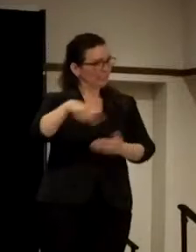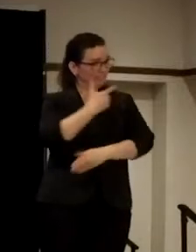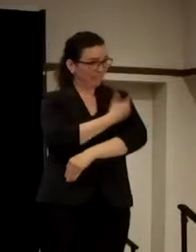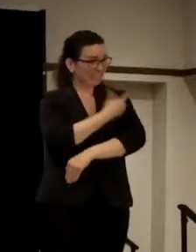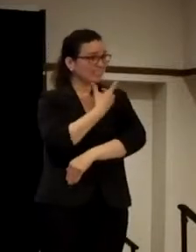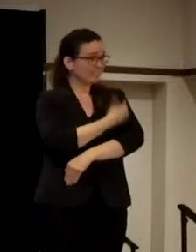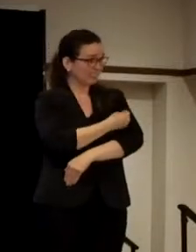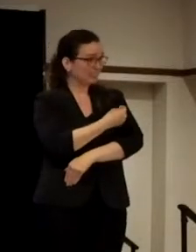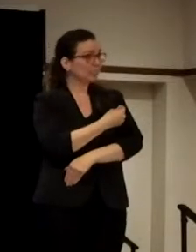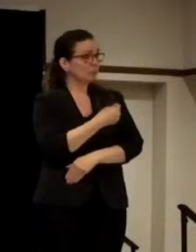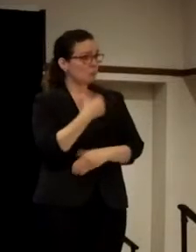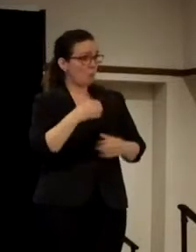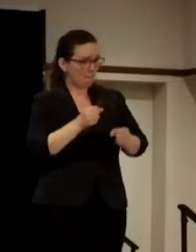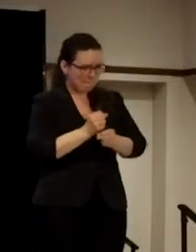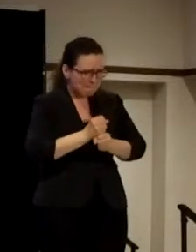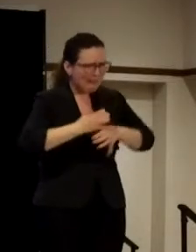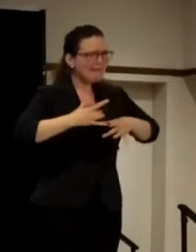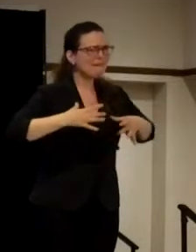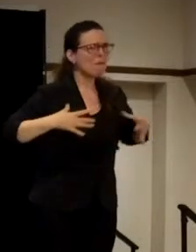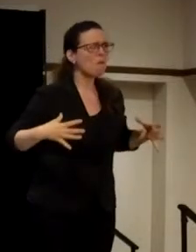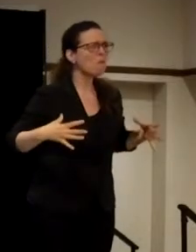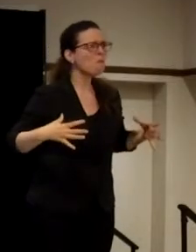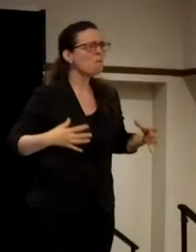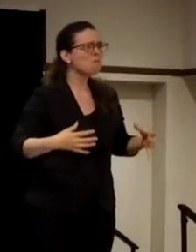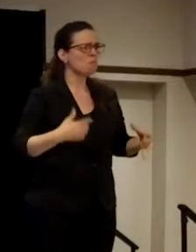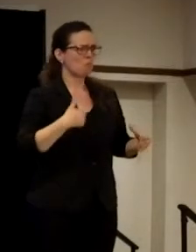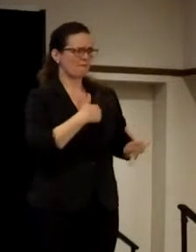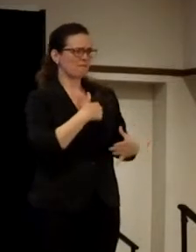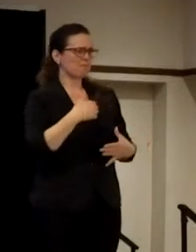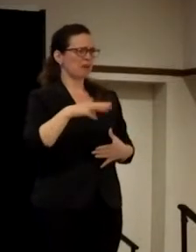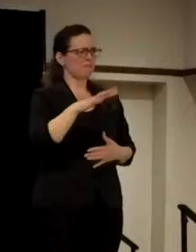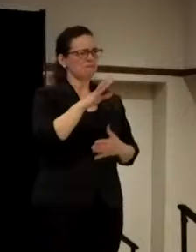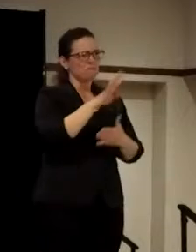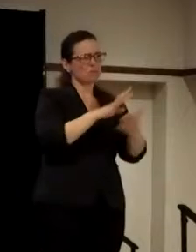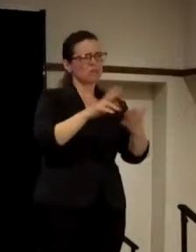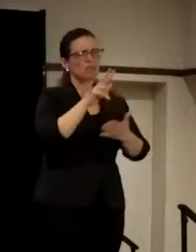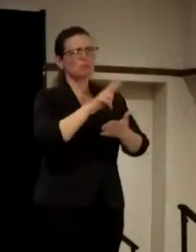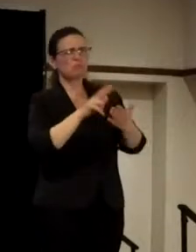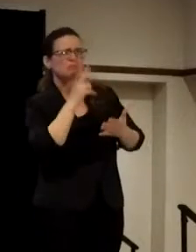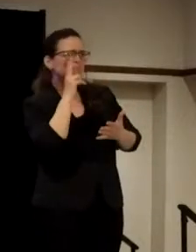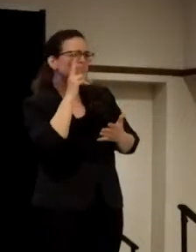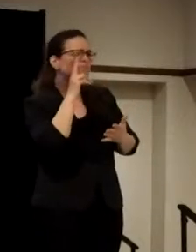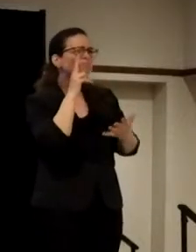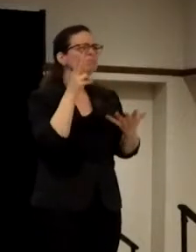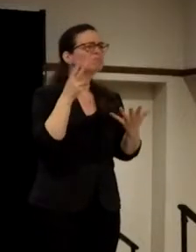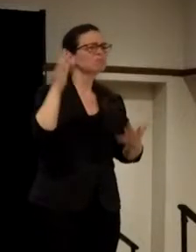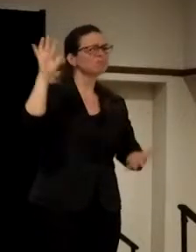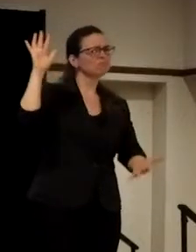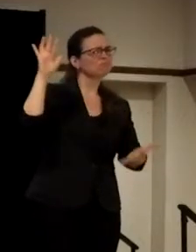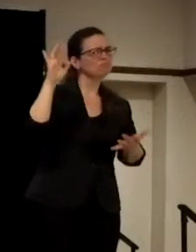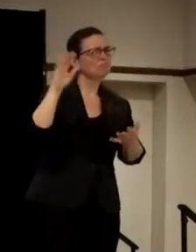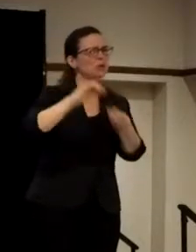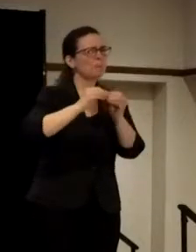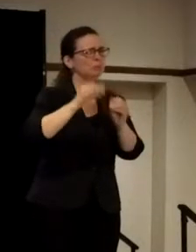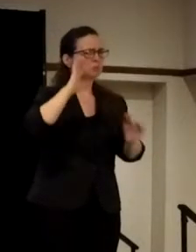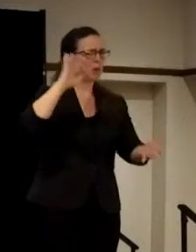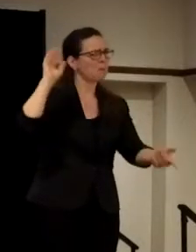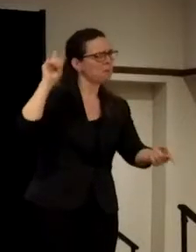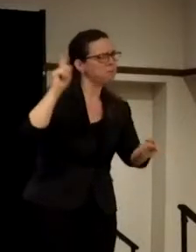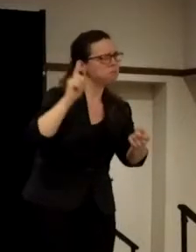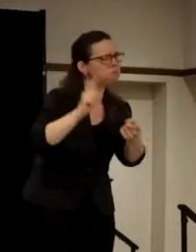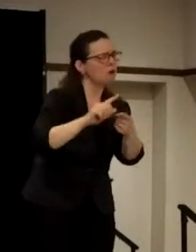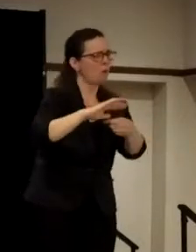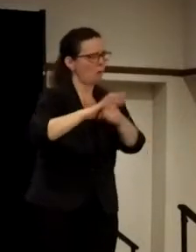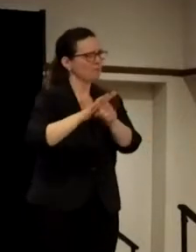different demographics. So hopefully 3-4 weeks from now, we'll see these numbers really start to go